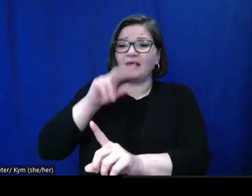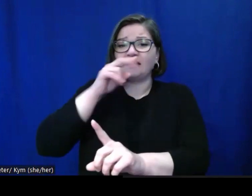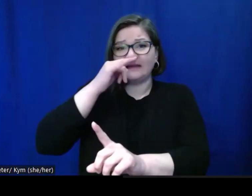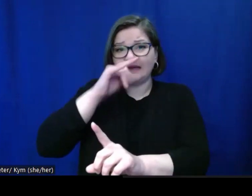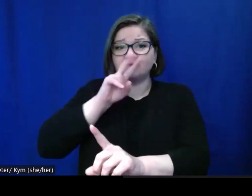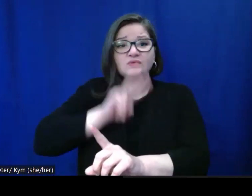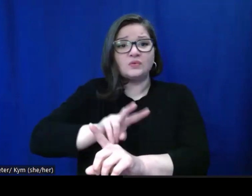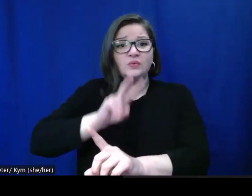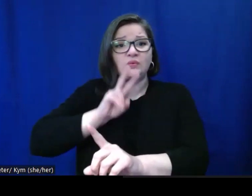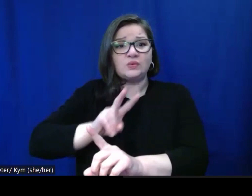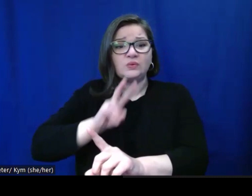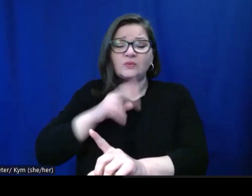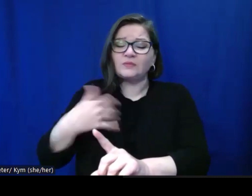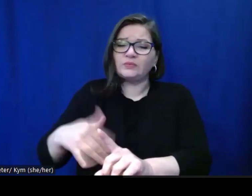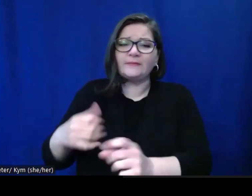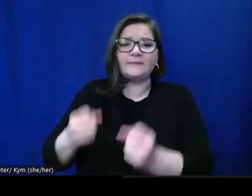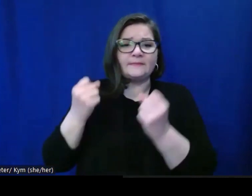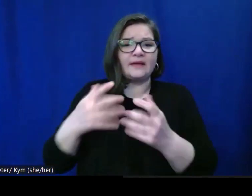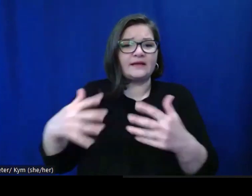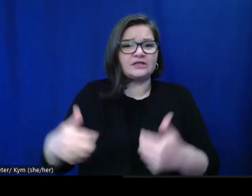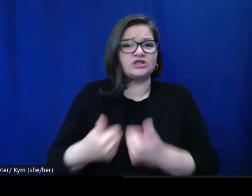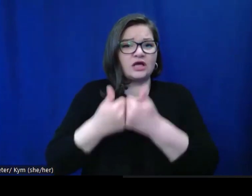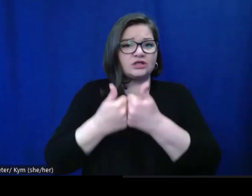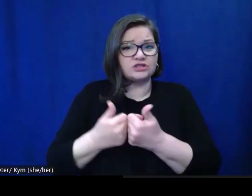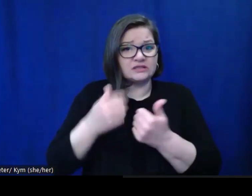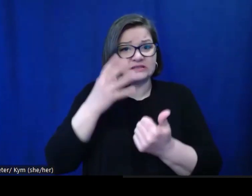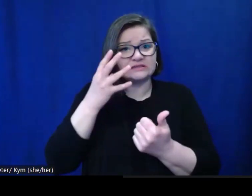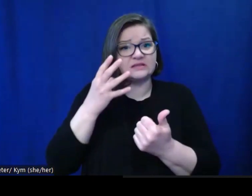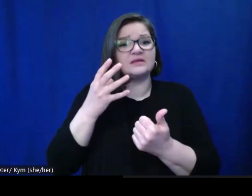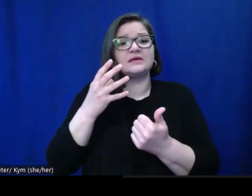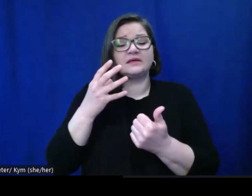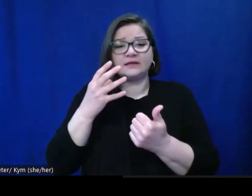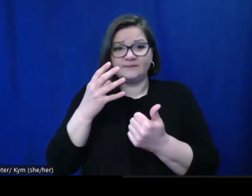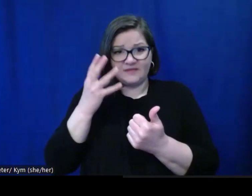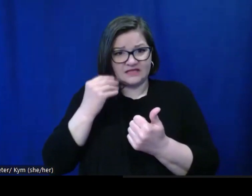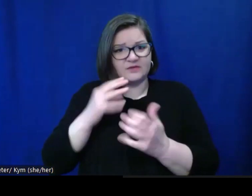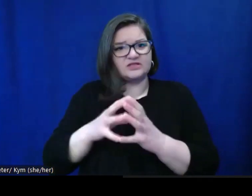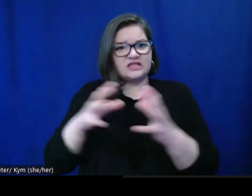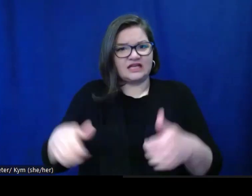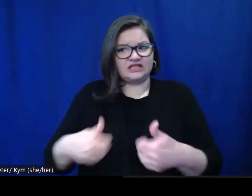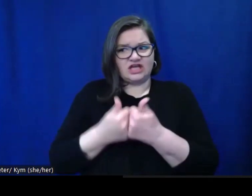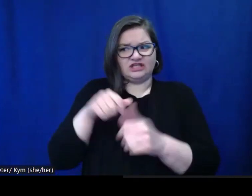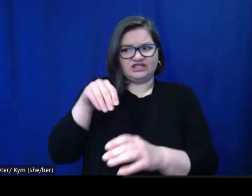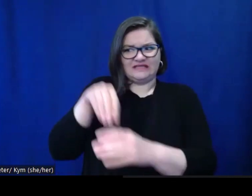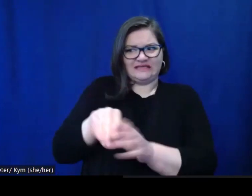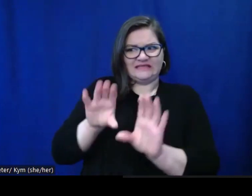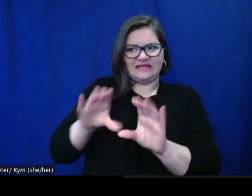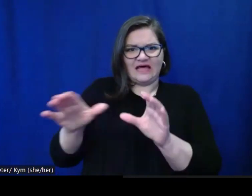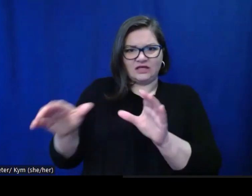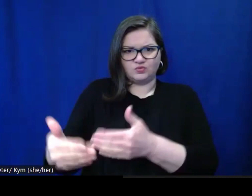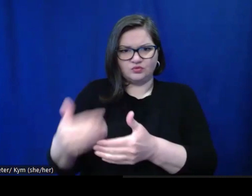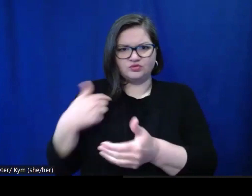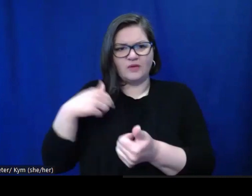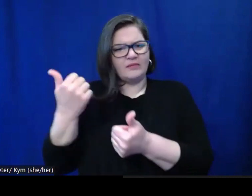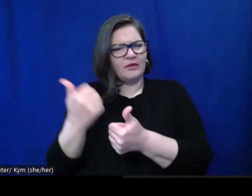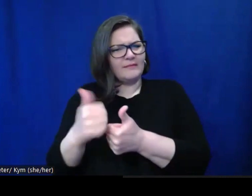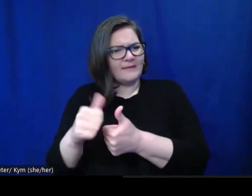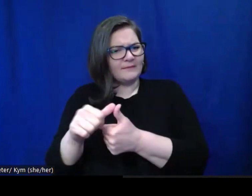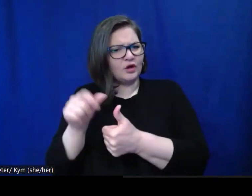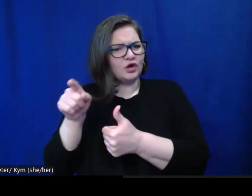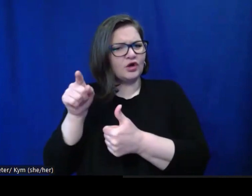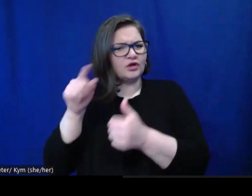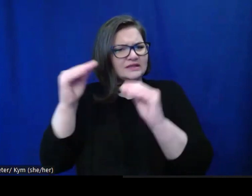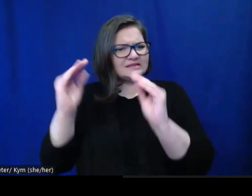of challenges, experiencing a lot of challenges in that classroom. And I could remember the teachers